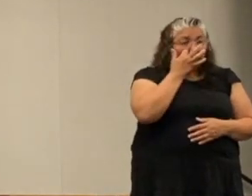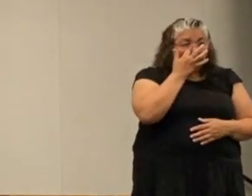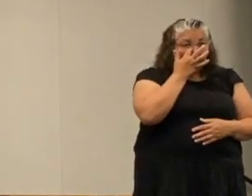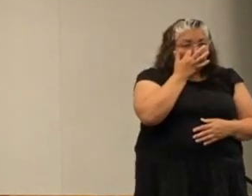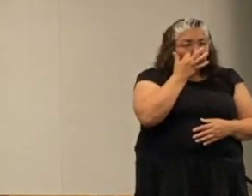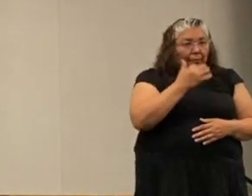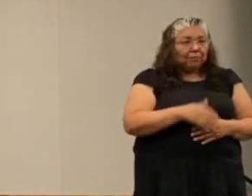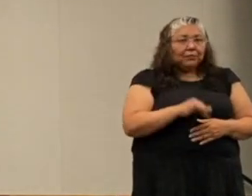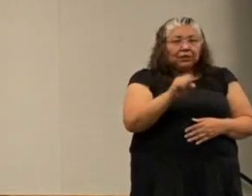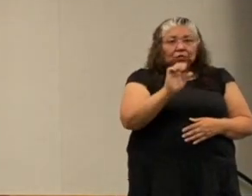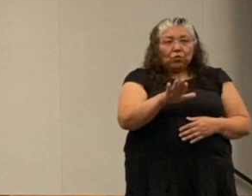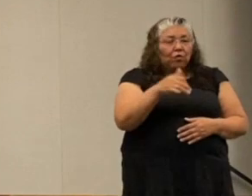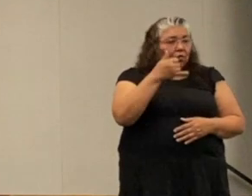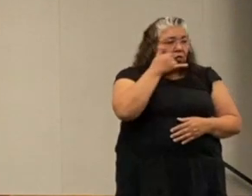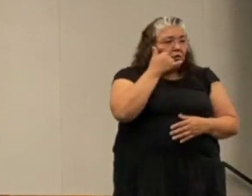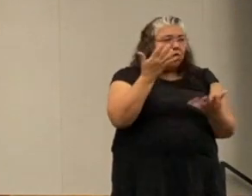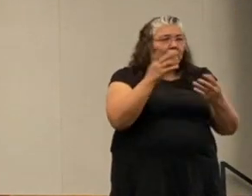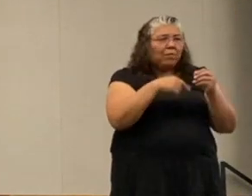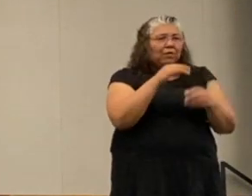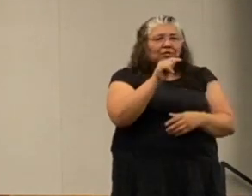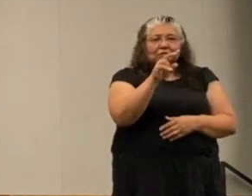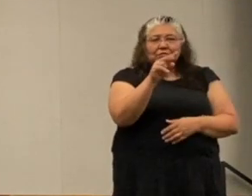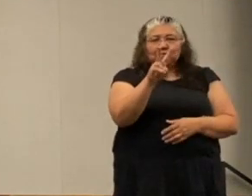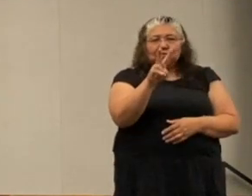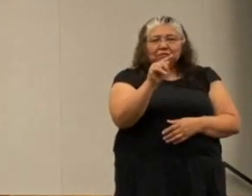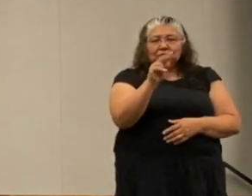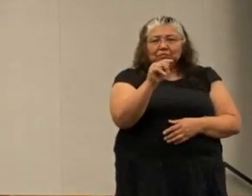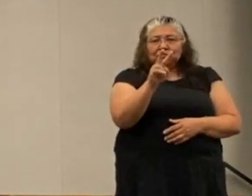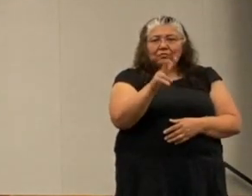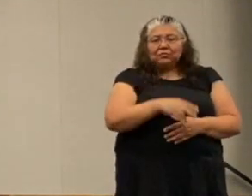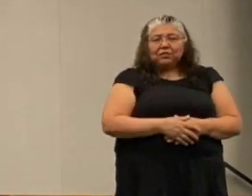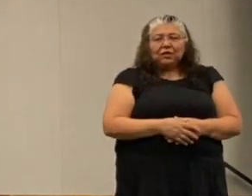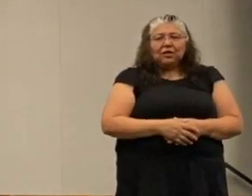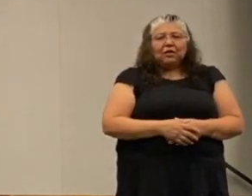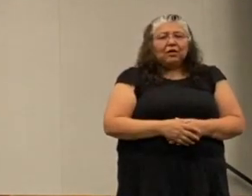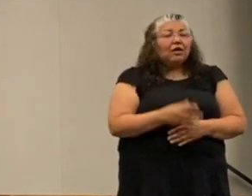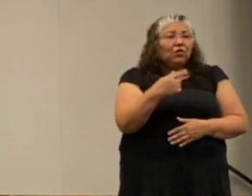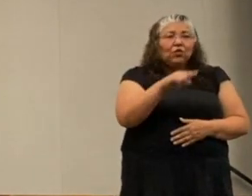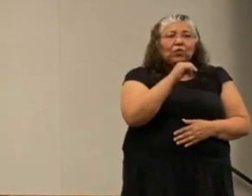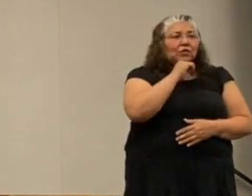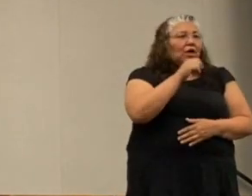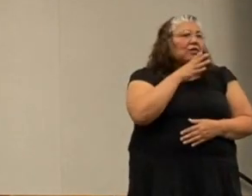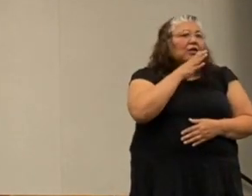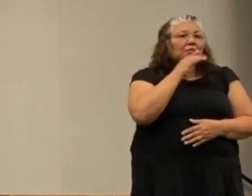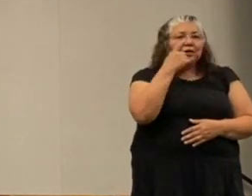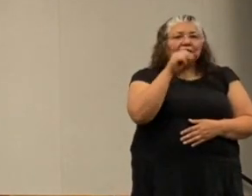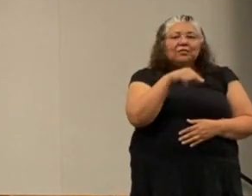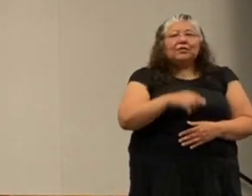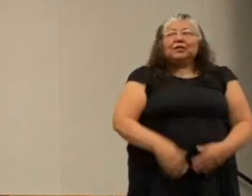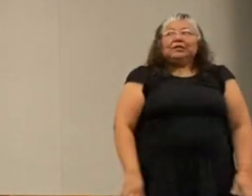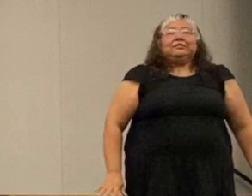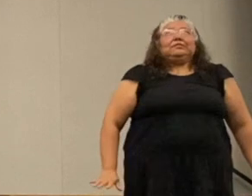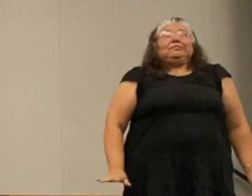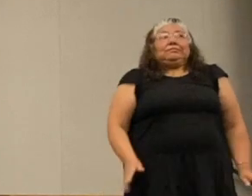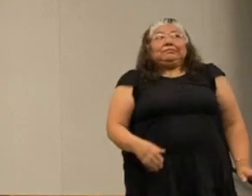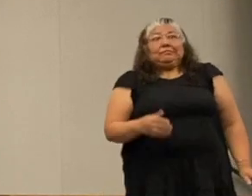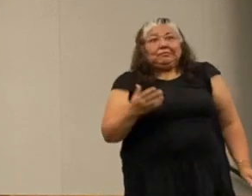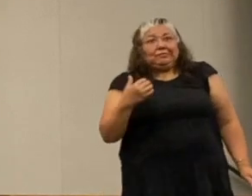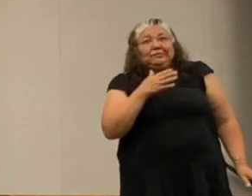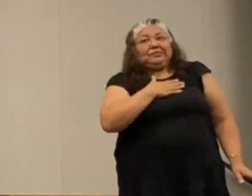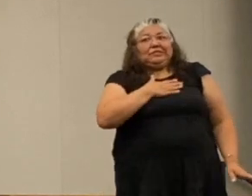Is your phone? How about television? Come on, you guys are not talking because you're just like, he's hitting